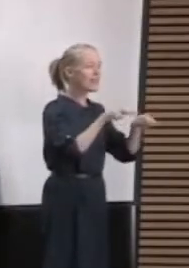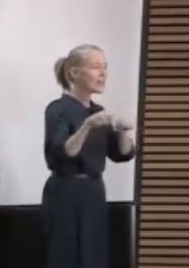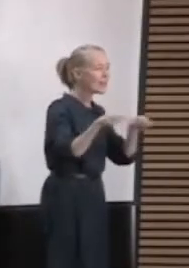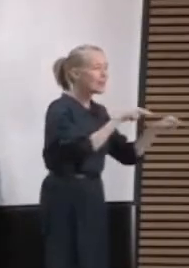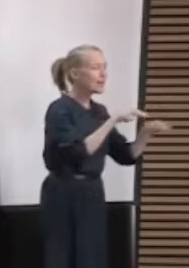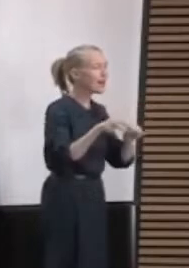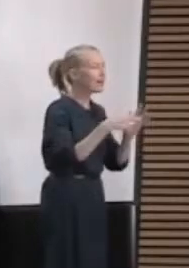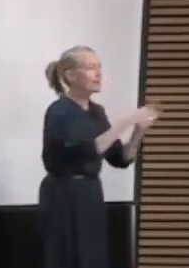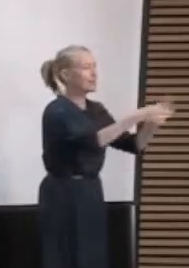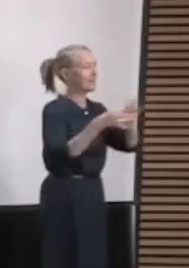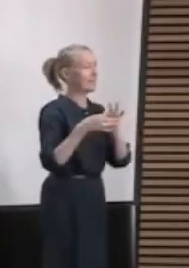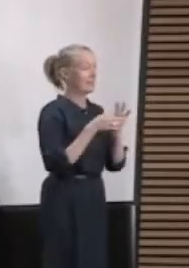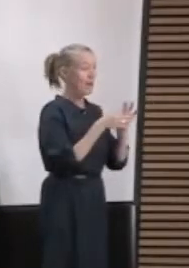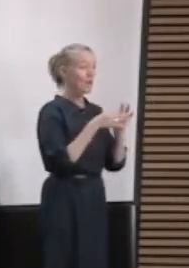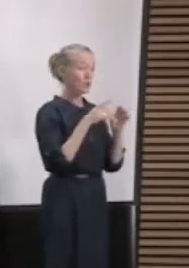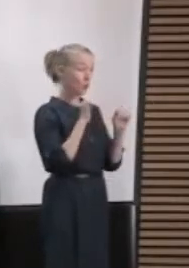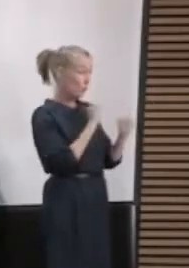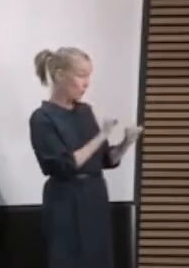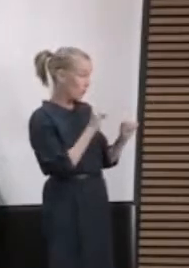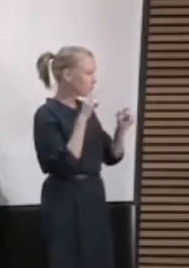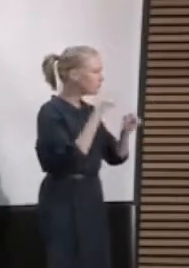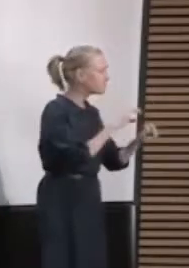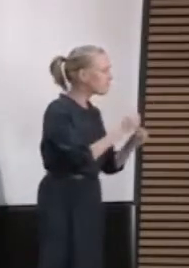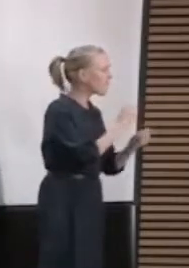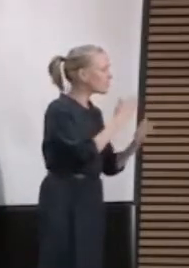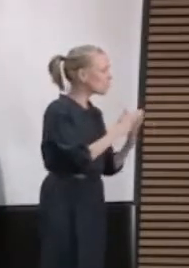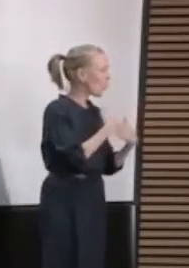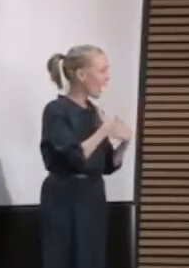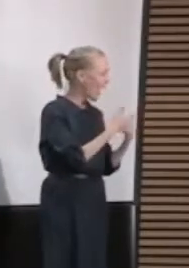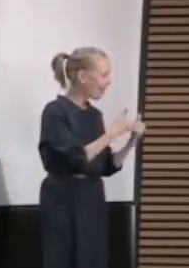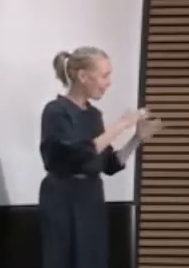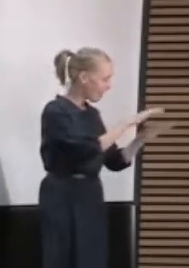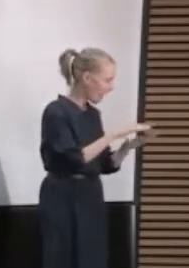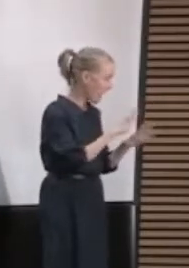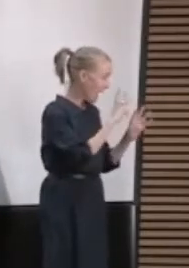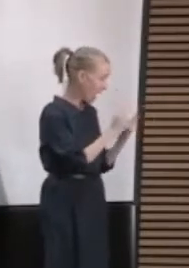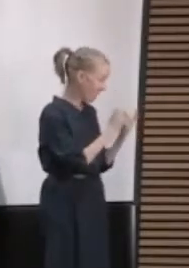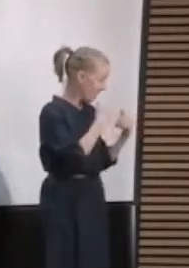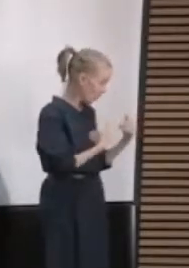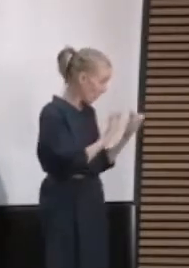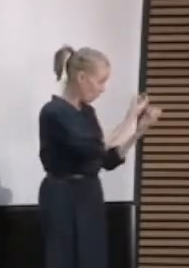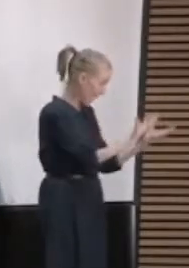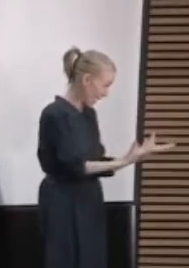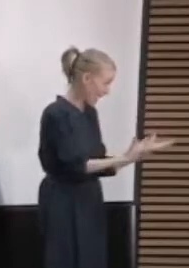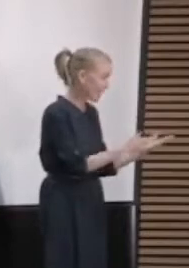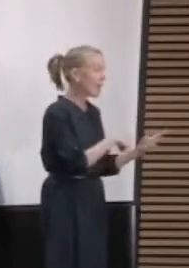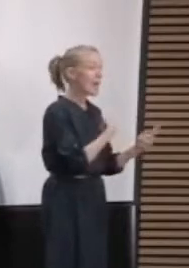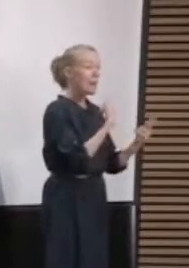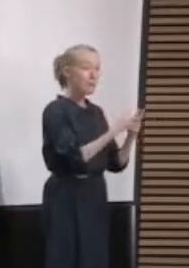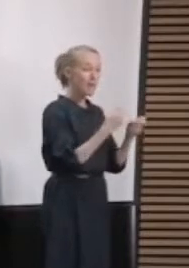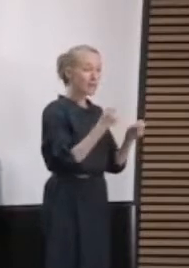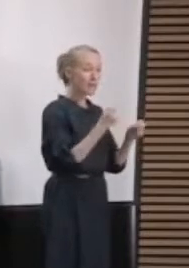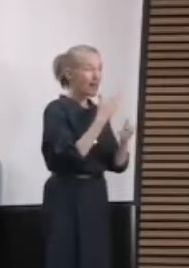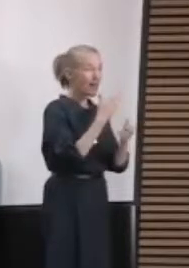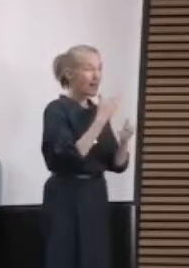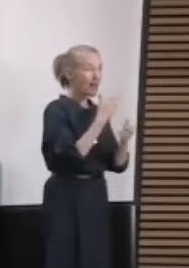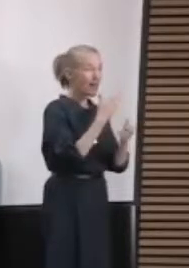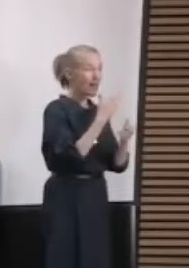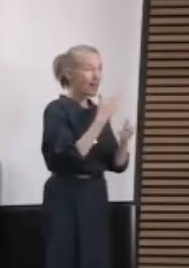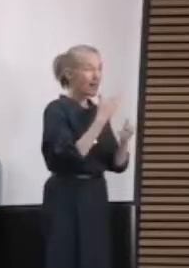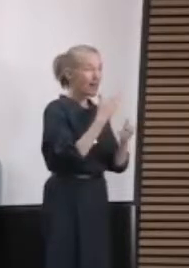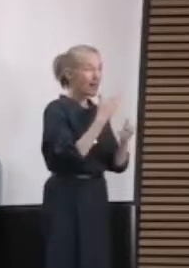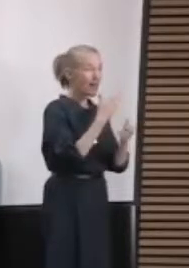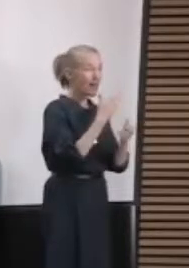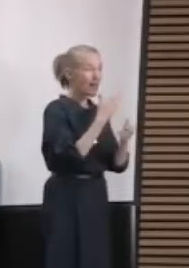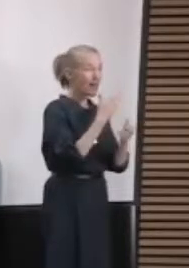is ensuring the testing capacity is there, but also ensuring that the workforces are regularly brought through for that testing. So I